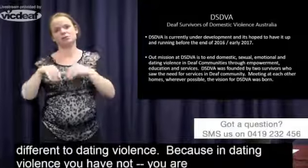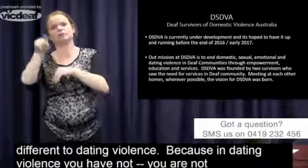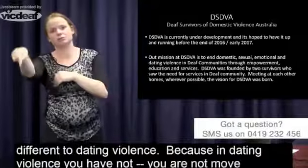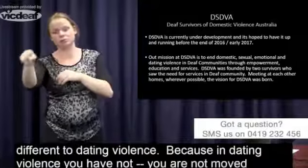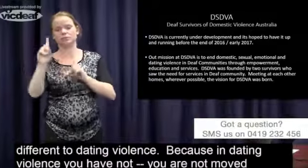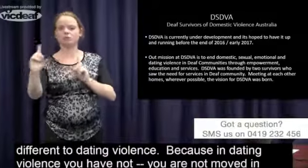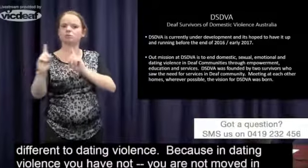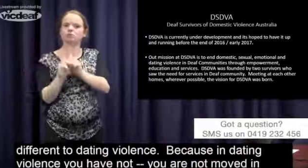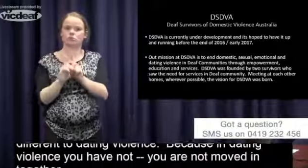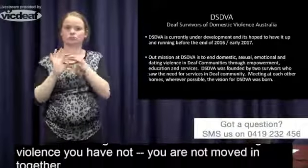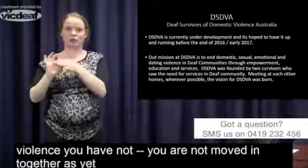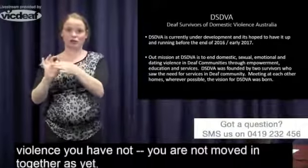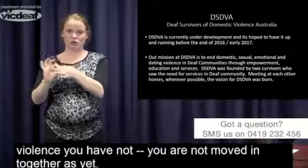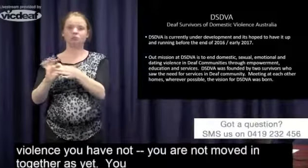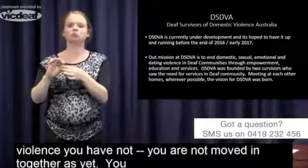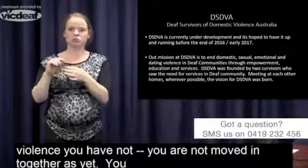separate houses.